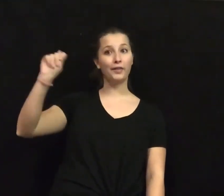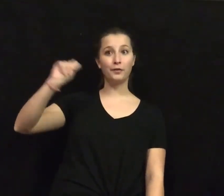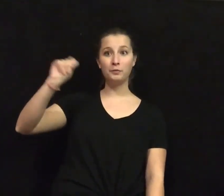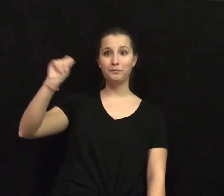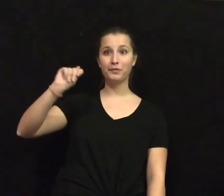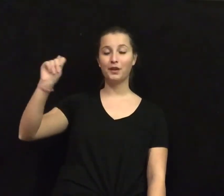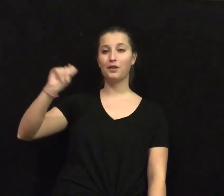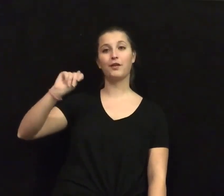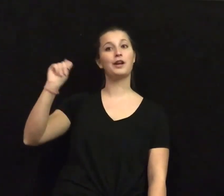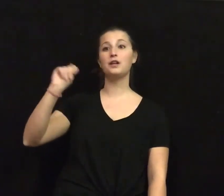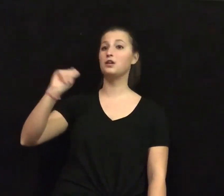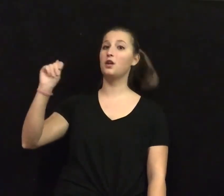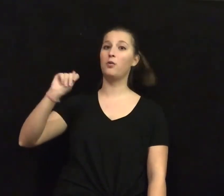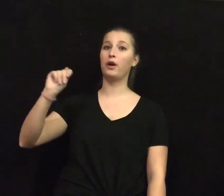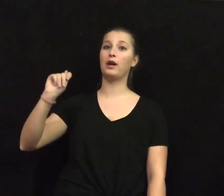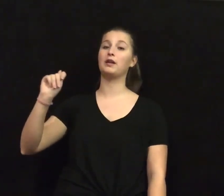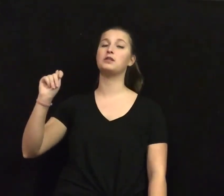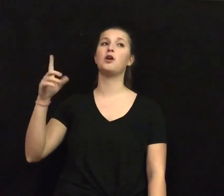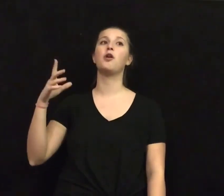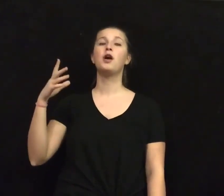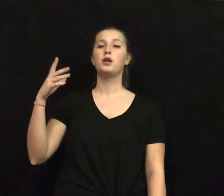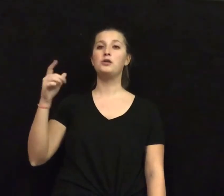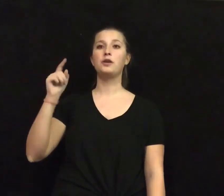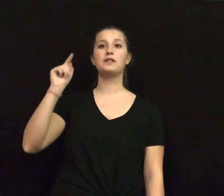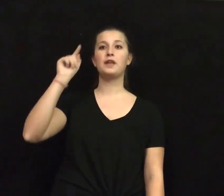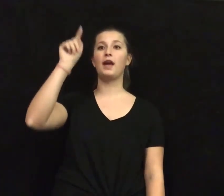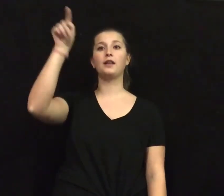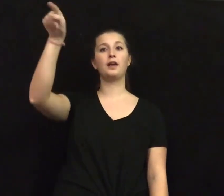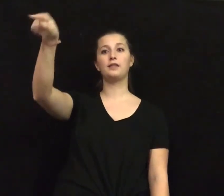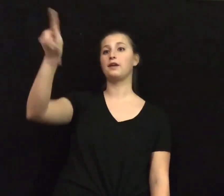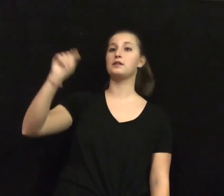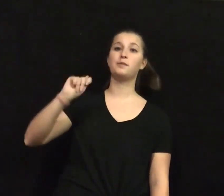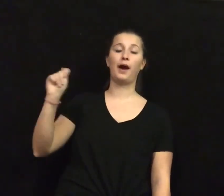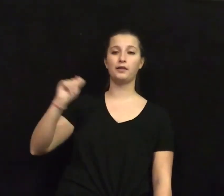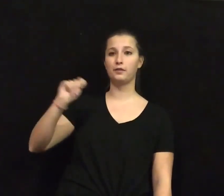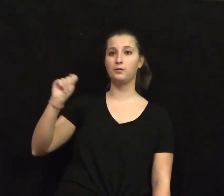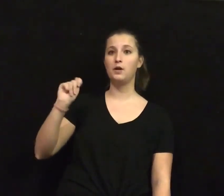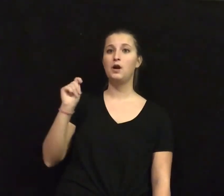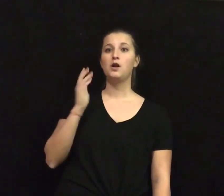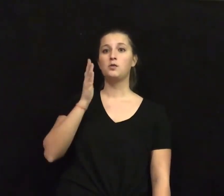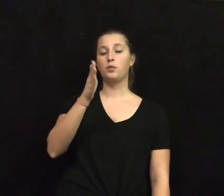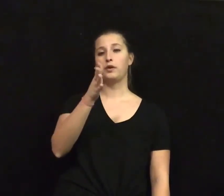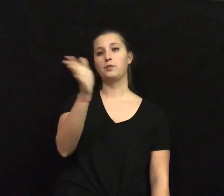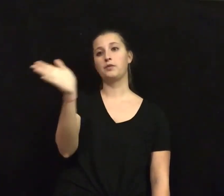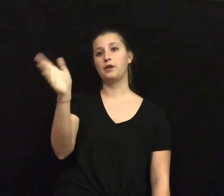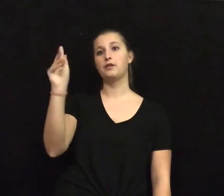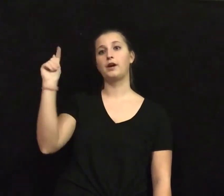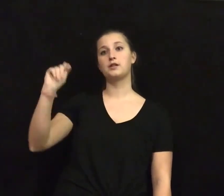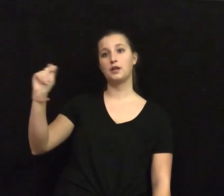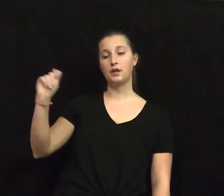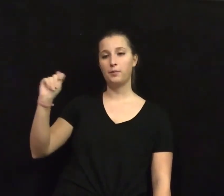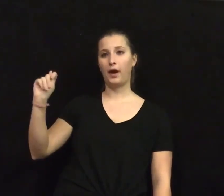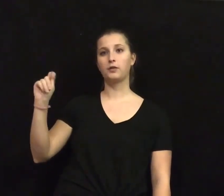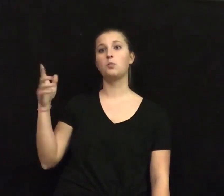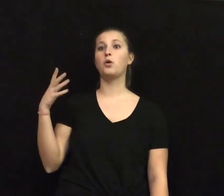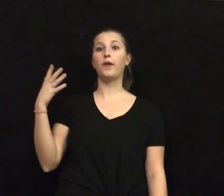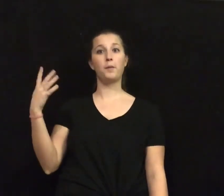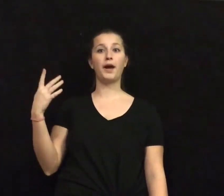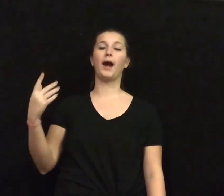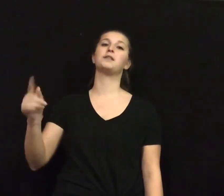bathroom. They're going to need to know where it is, so you can say like there's the bathroom and point them in the right direction, bathroom, or they might ask